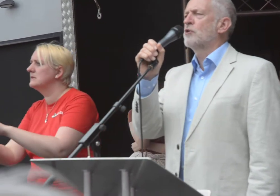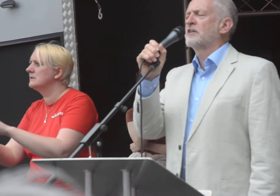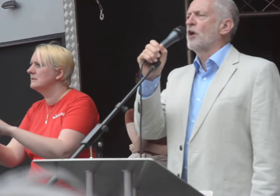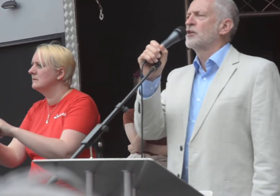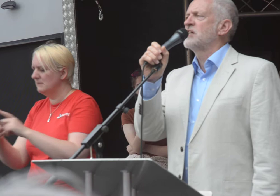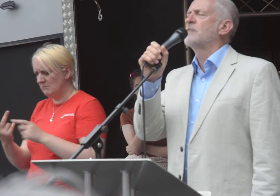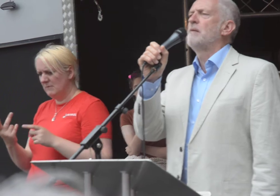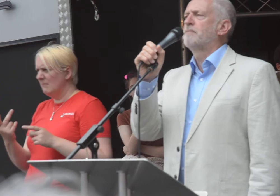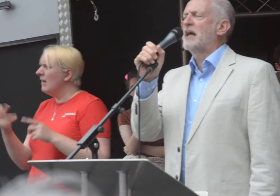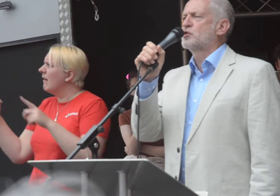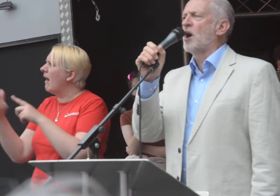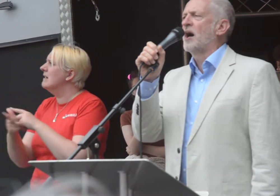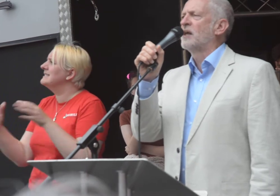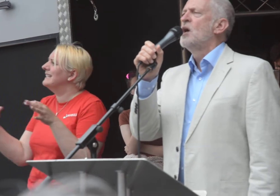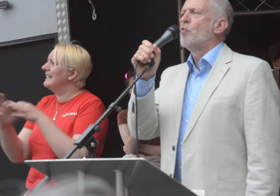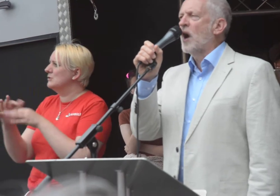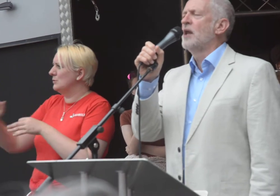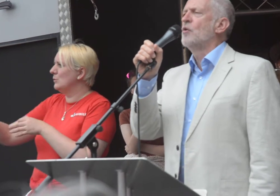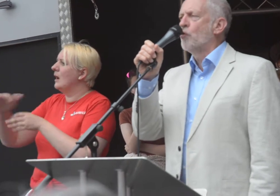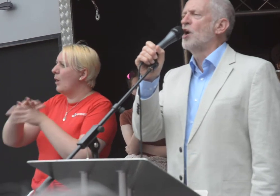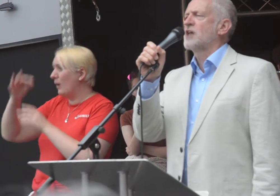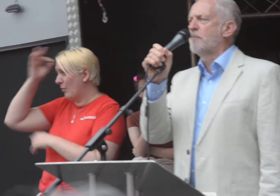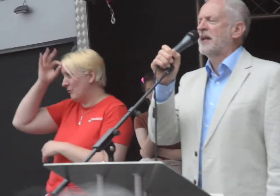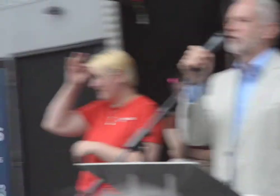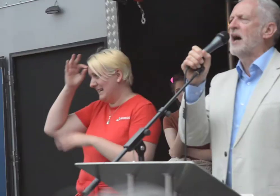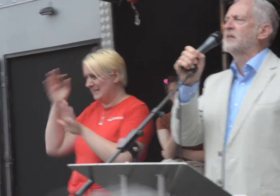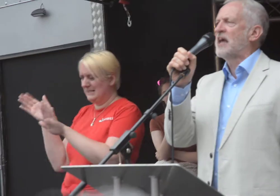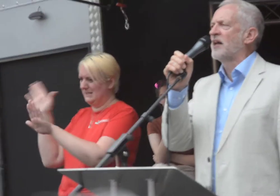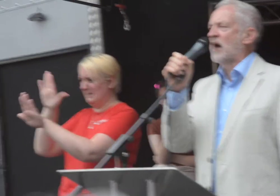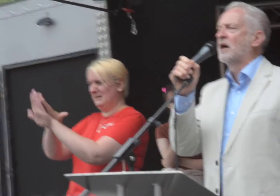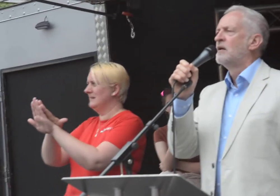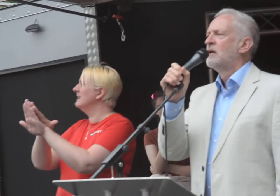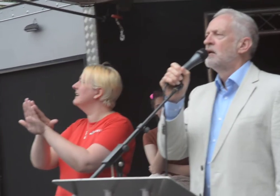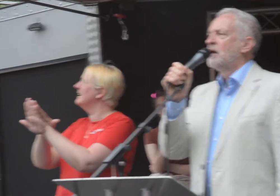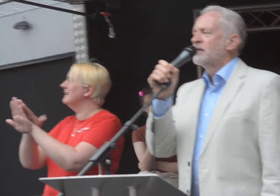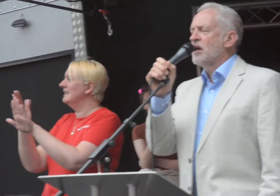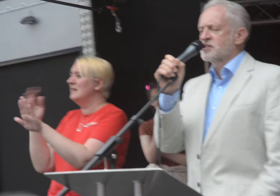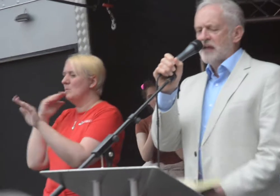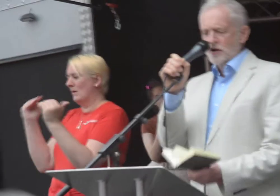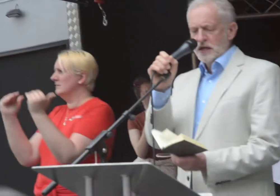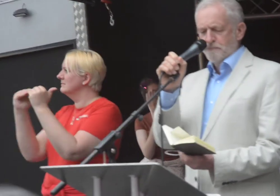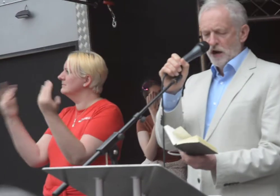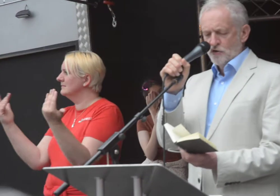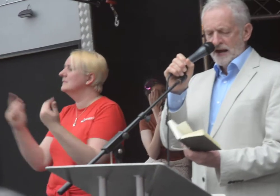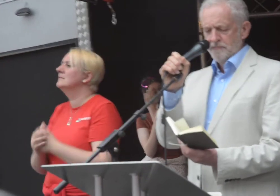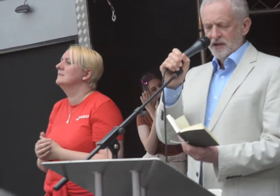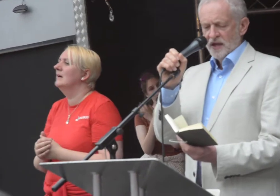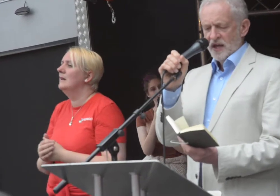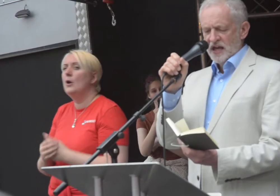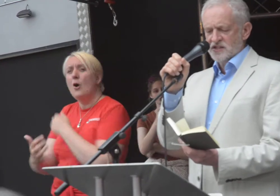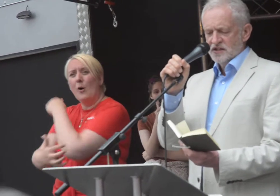whose local authorities have been bled dry, one would obliterate the other. The austerity